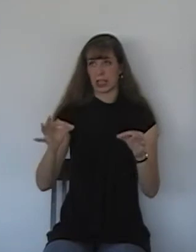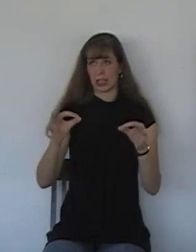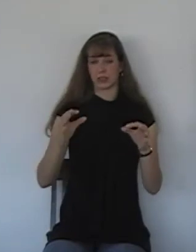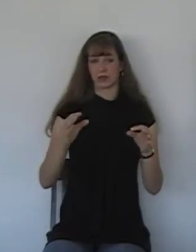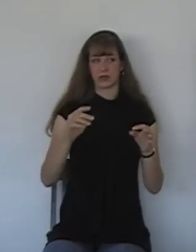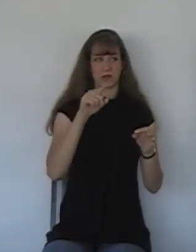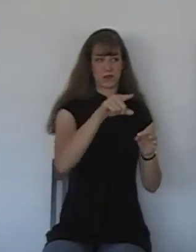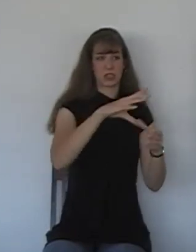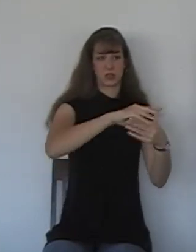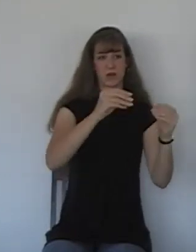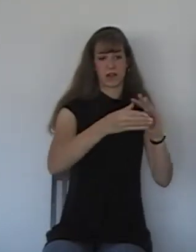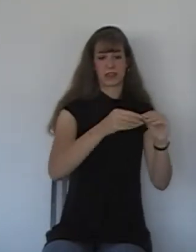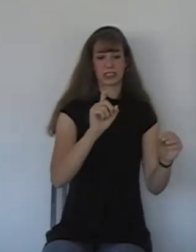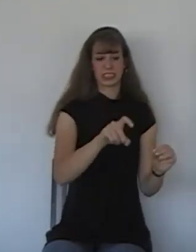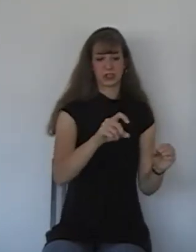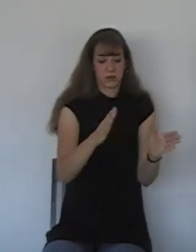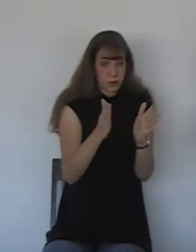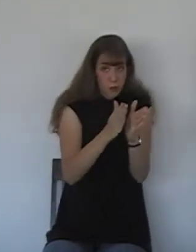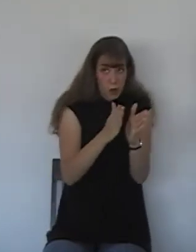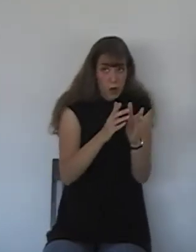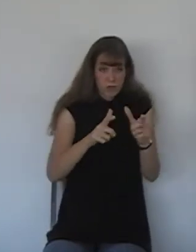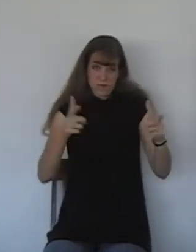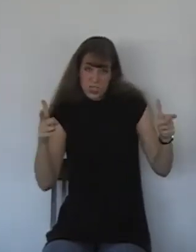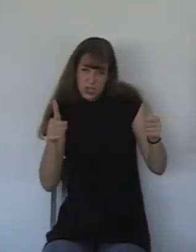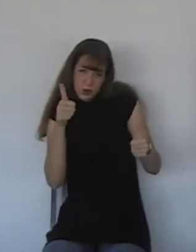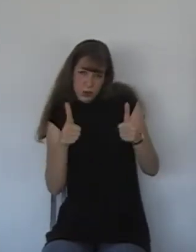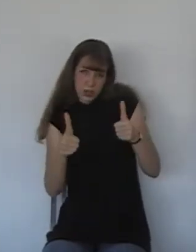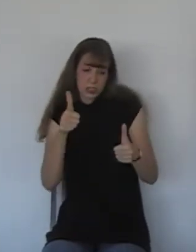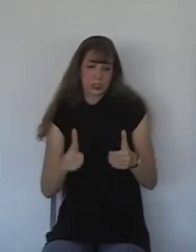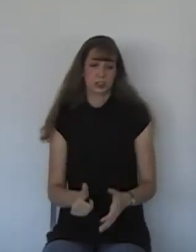So pretty much everything is based around the advertising.